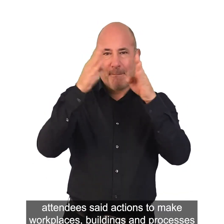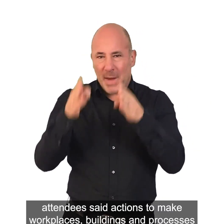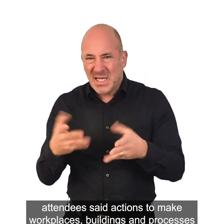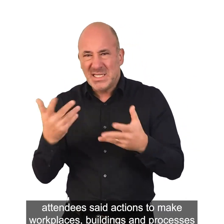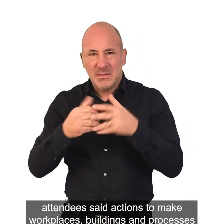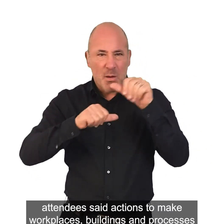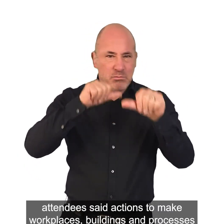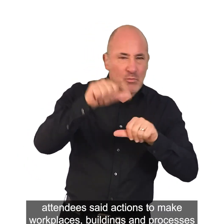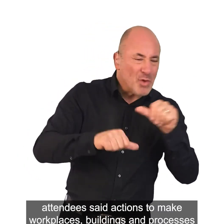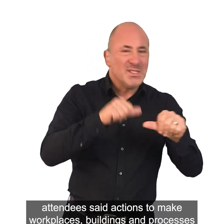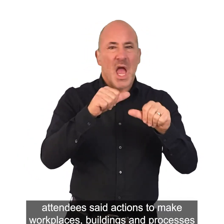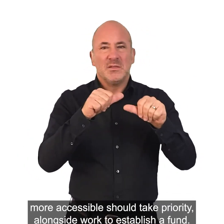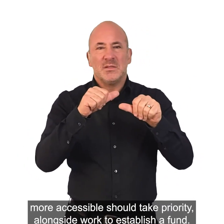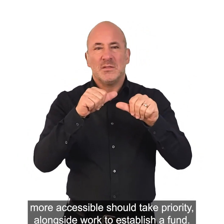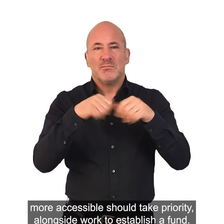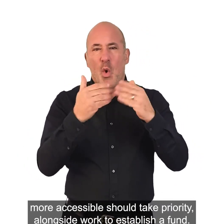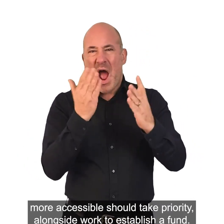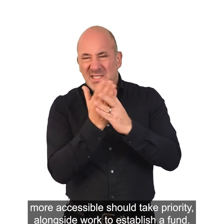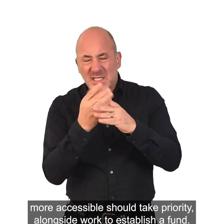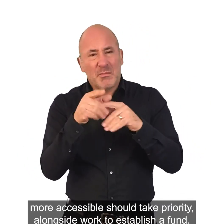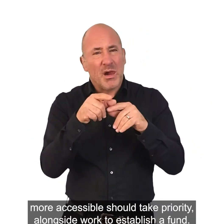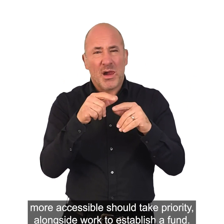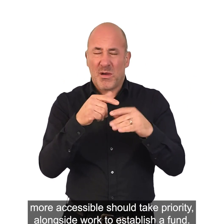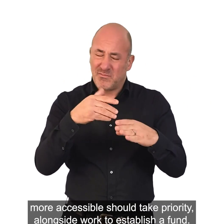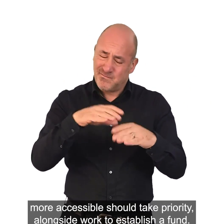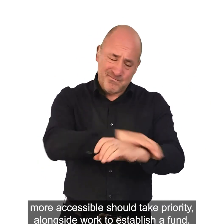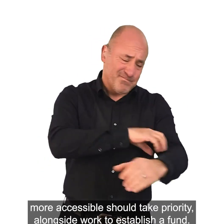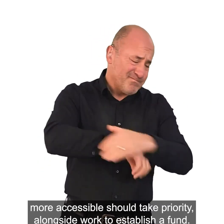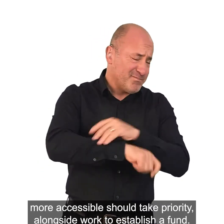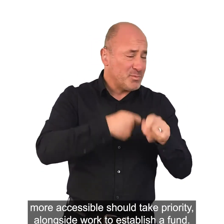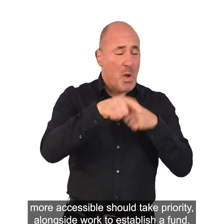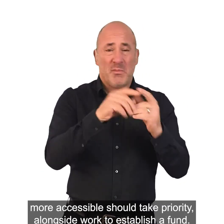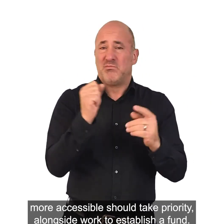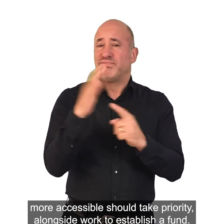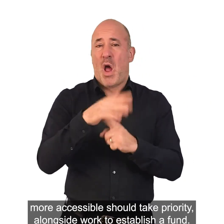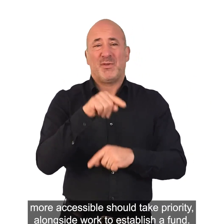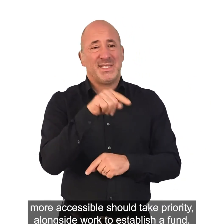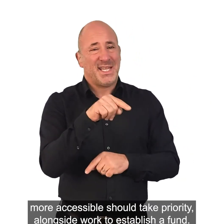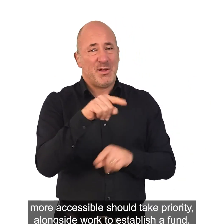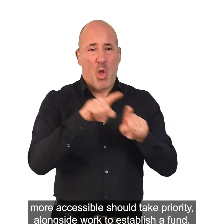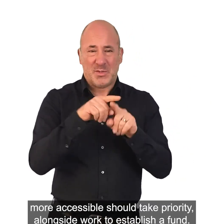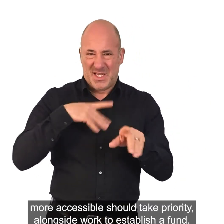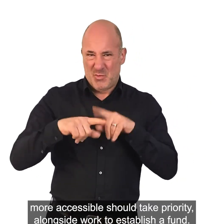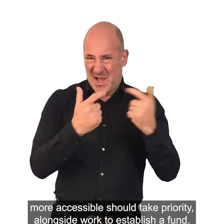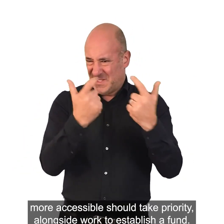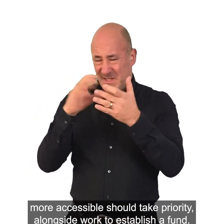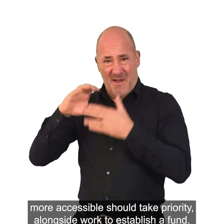processes more accessible should take priority, alongside work to establish a fund.